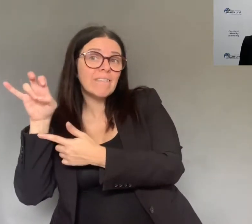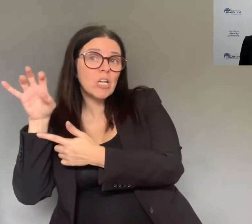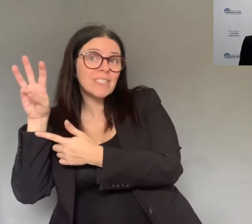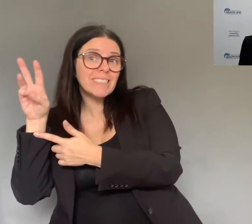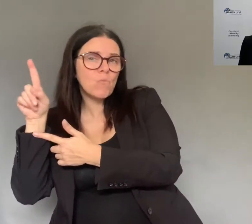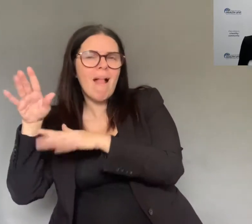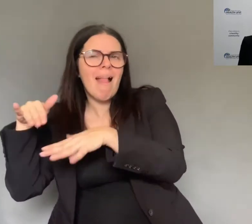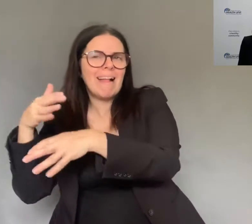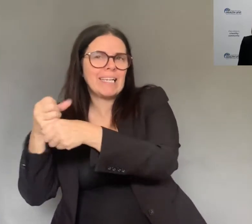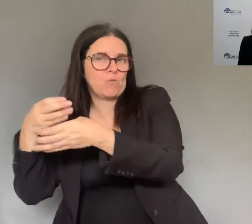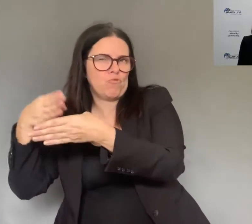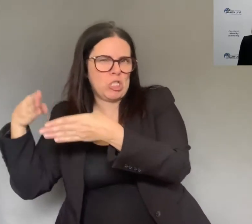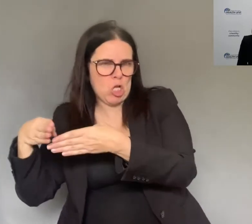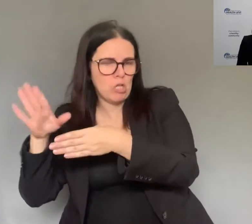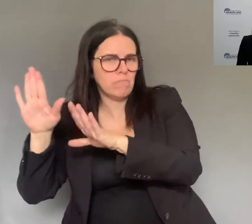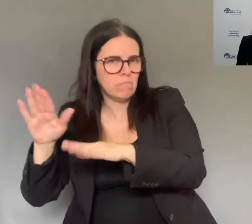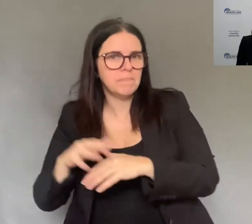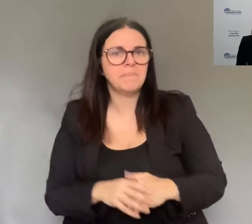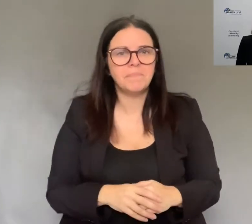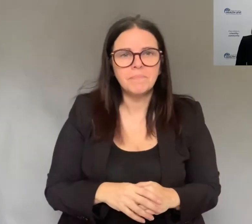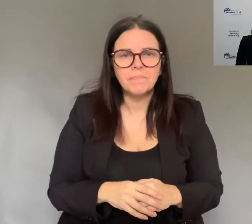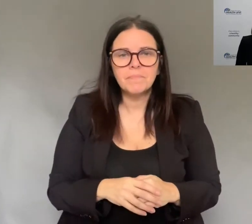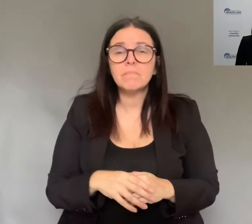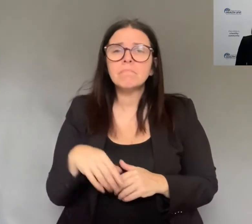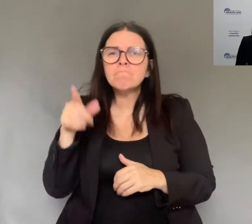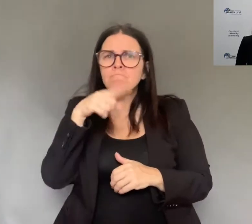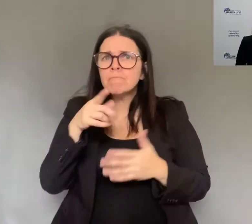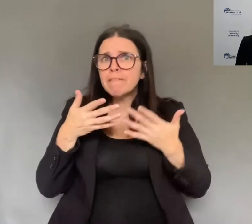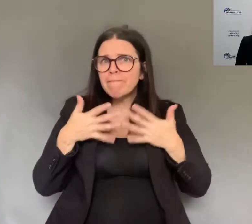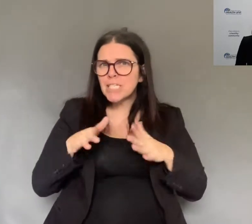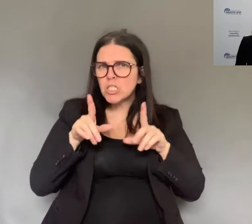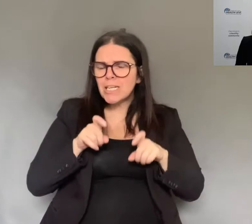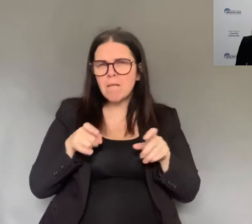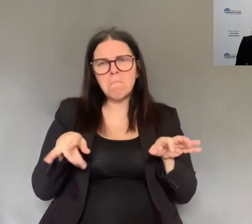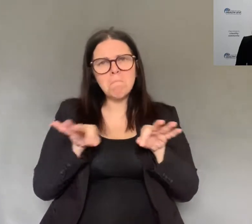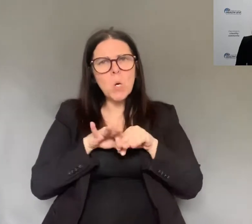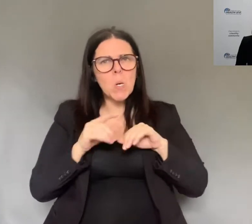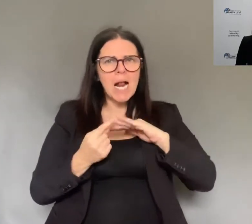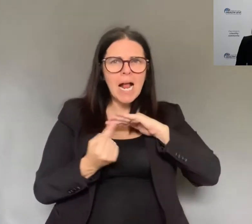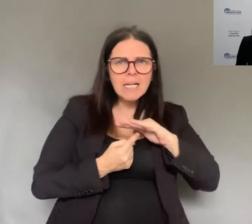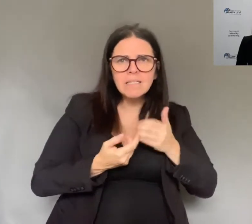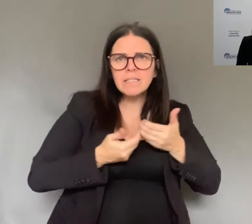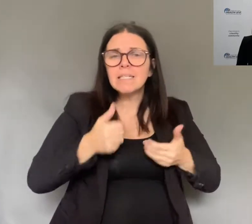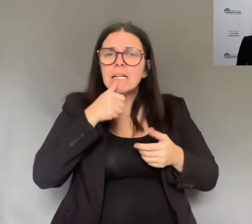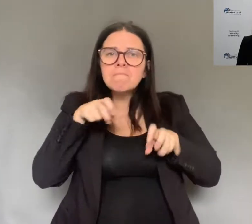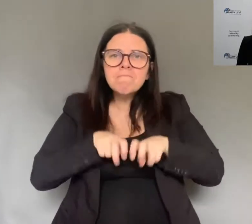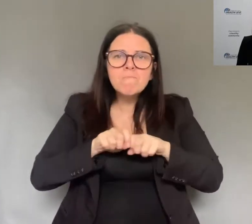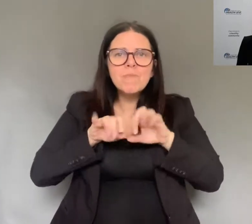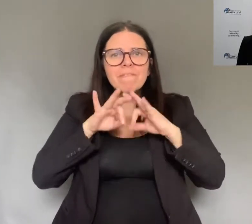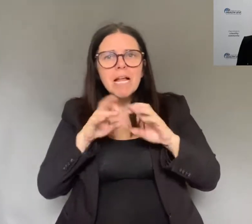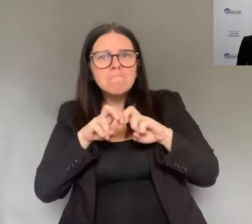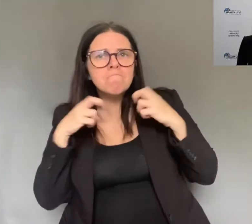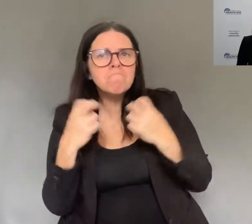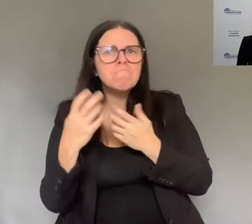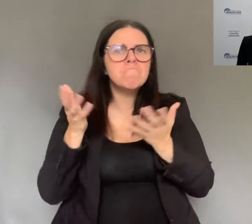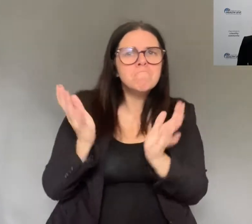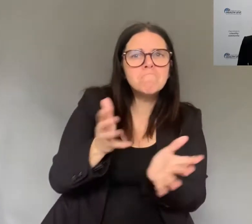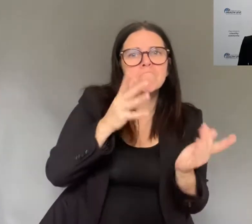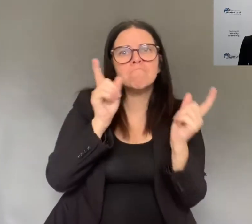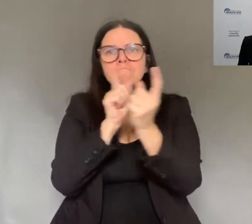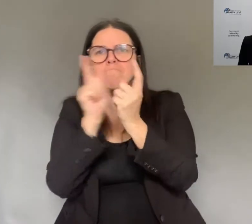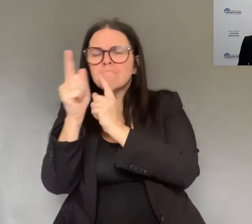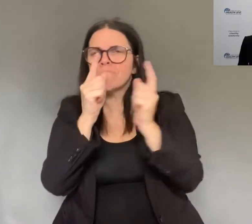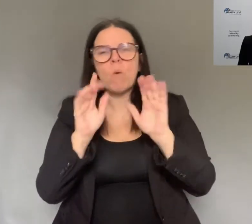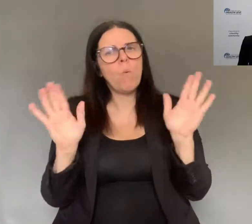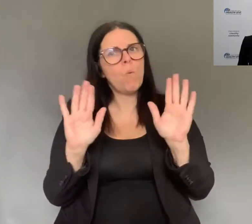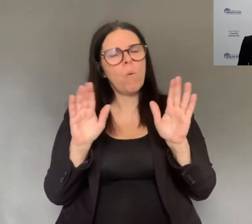for COVID-19, please visit the Ministry of Health's online portal or the link on our website. Please